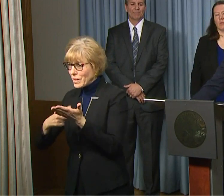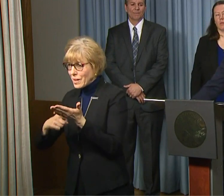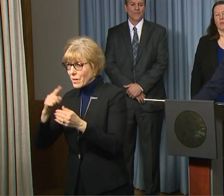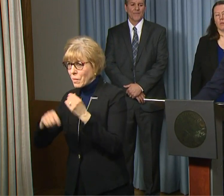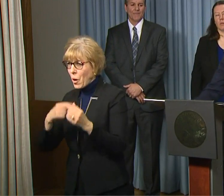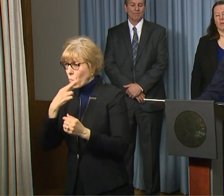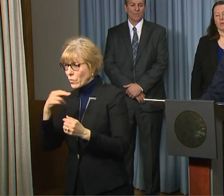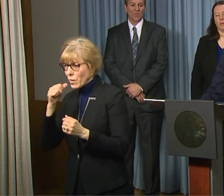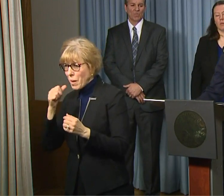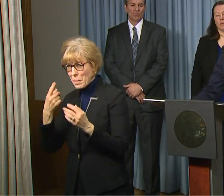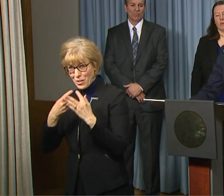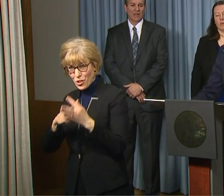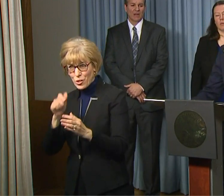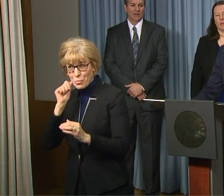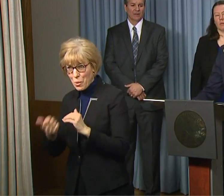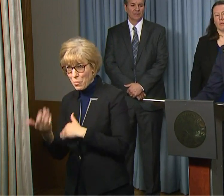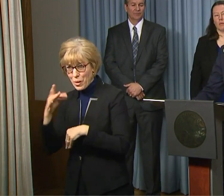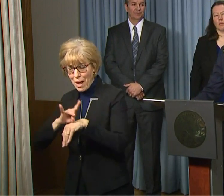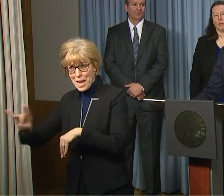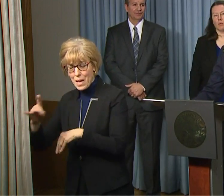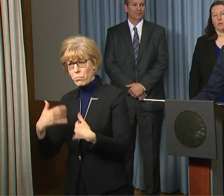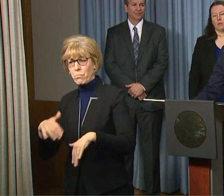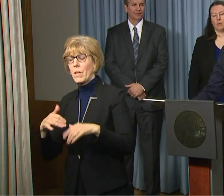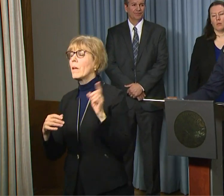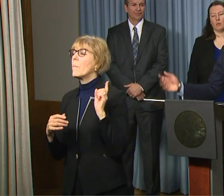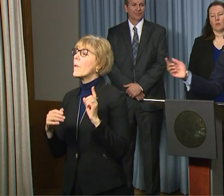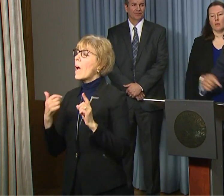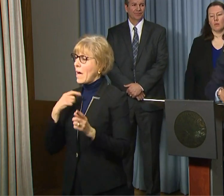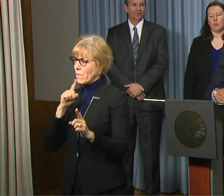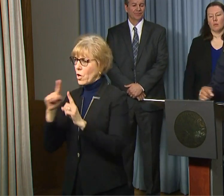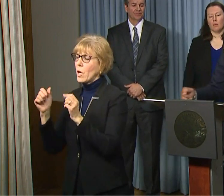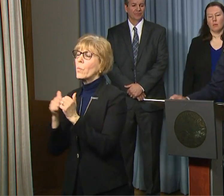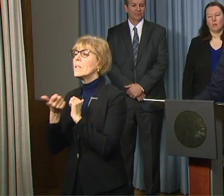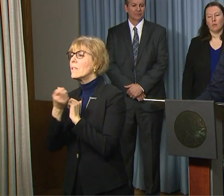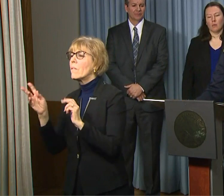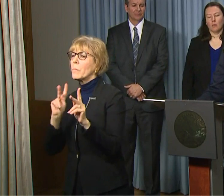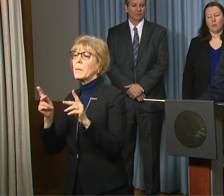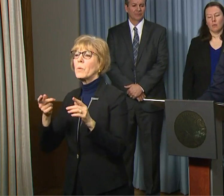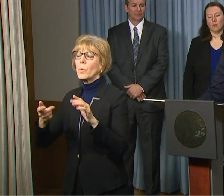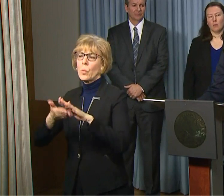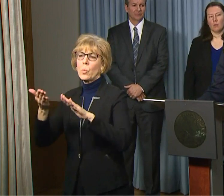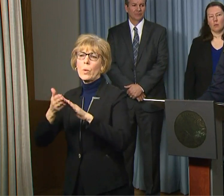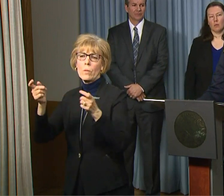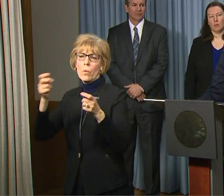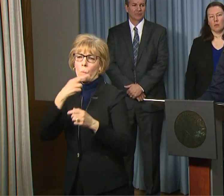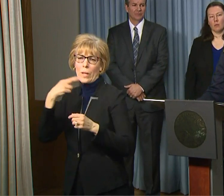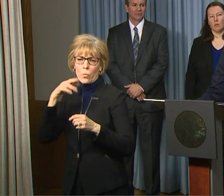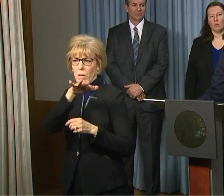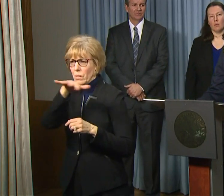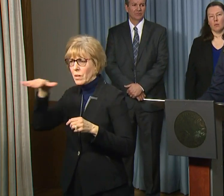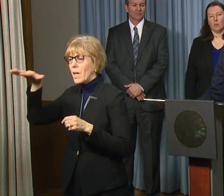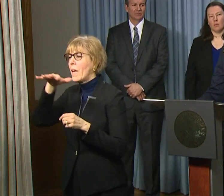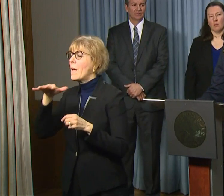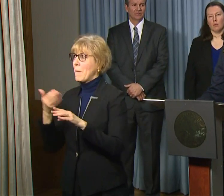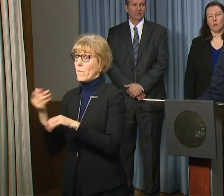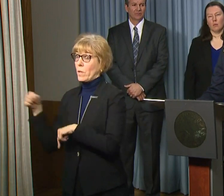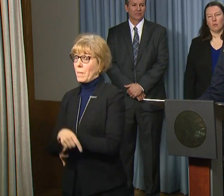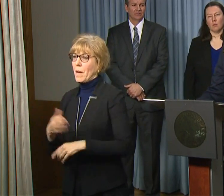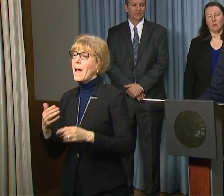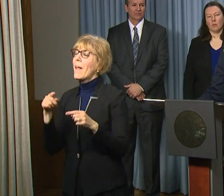I have talked to several restaurant operators even before I came down here, who, quite frankly, understood what we were doing